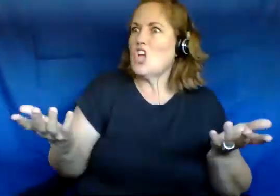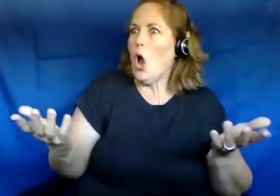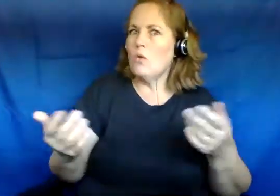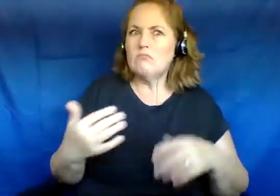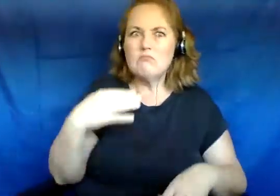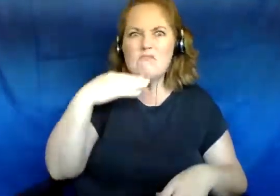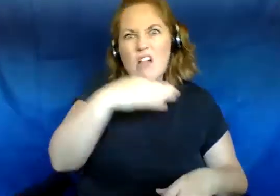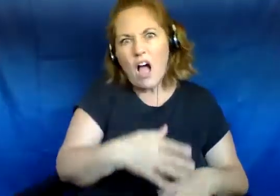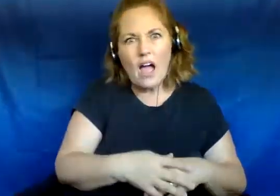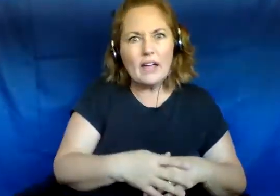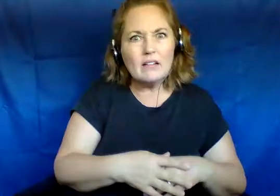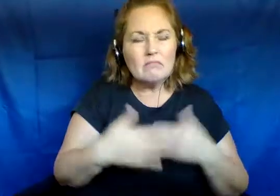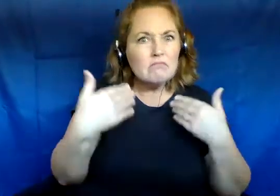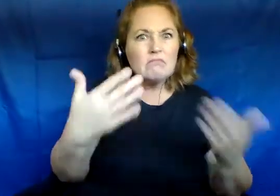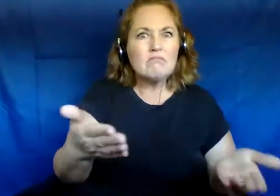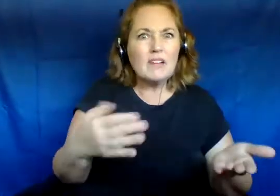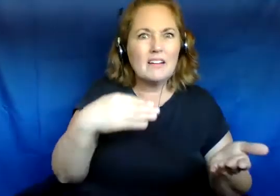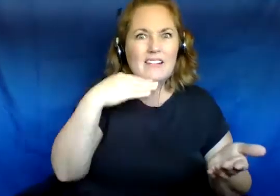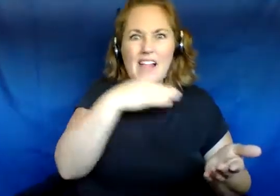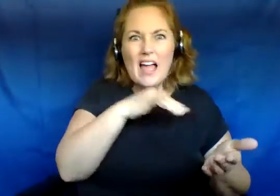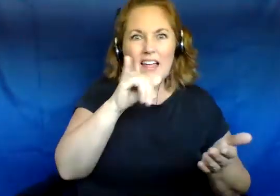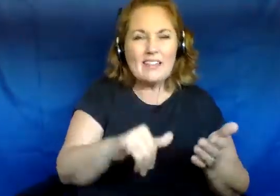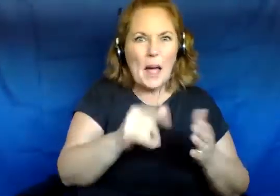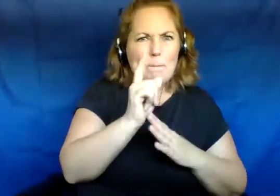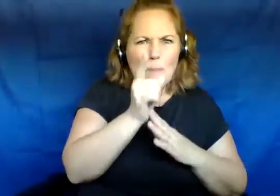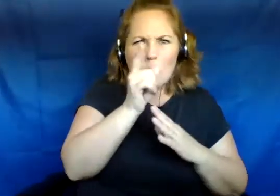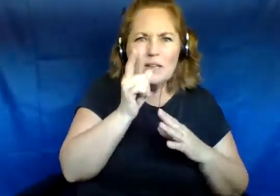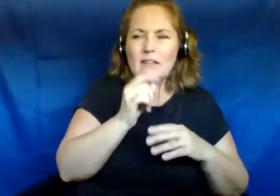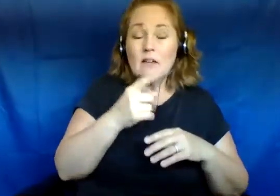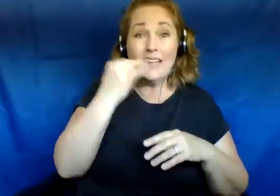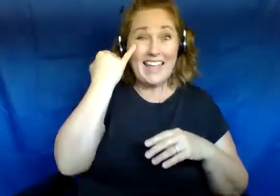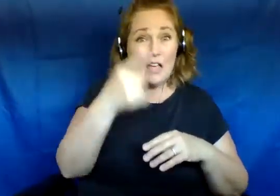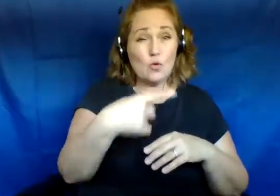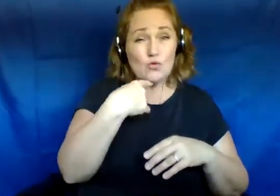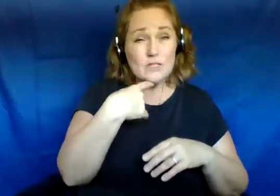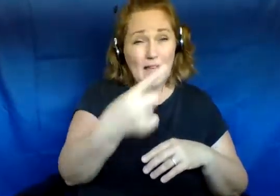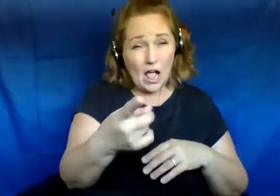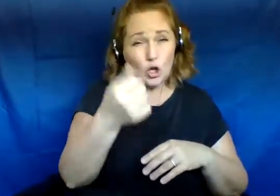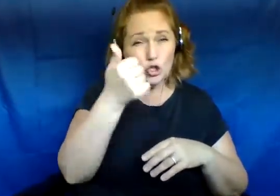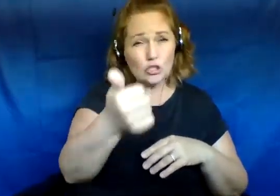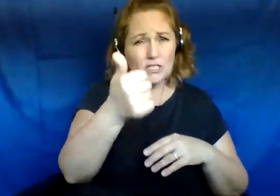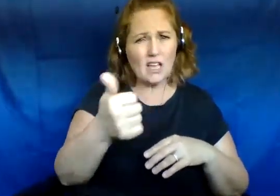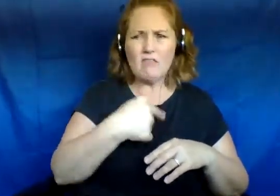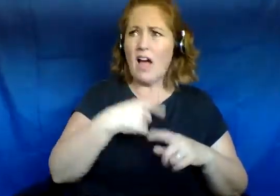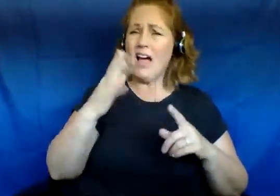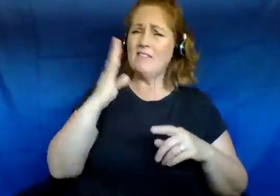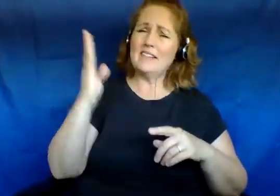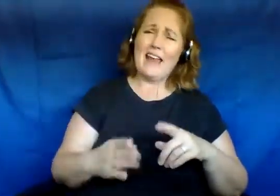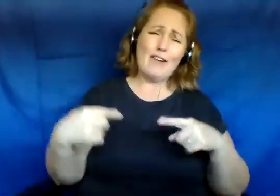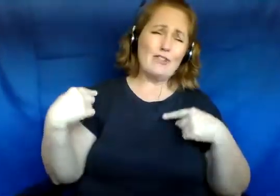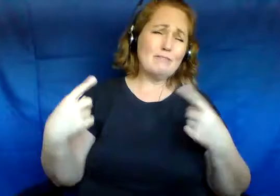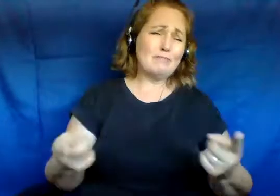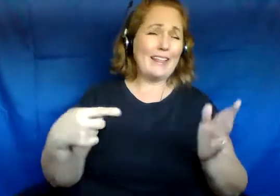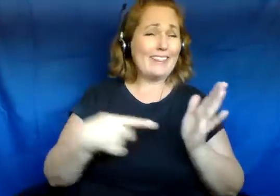lie. What happens is if you tell yourself enough that you never had it so